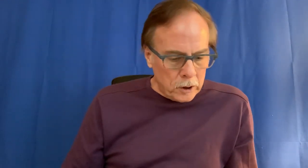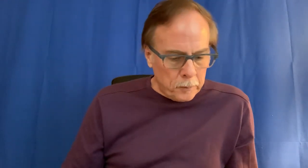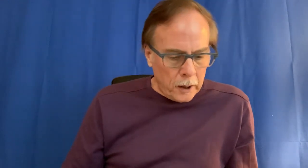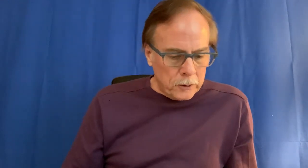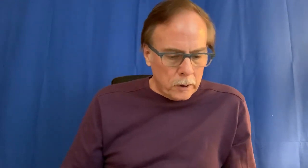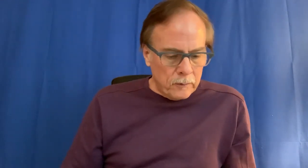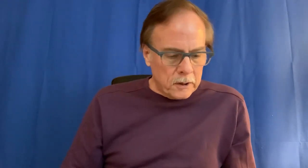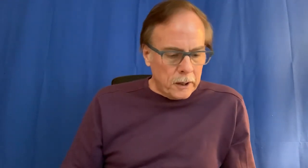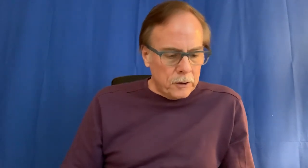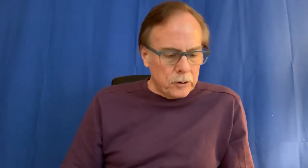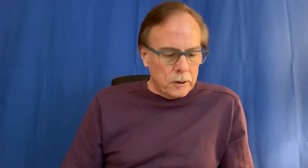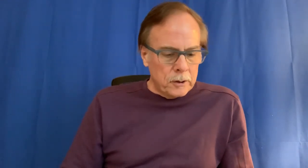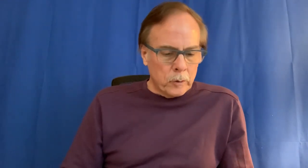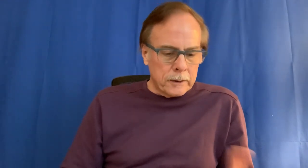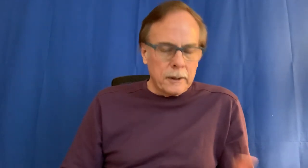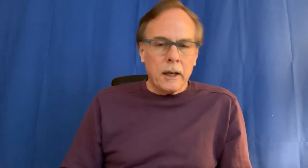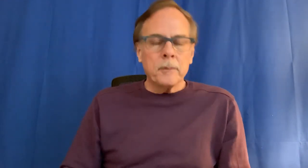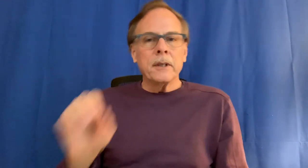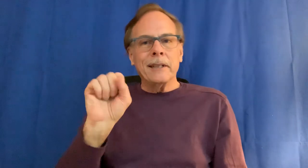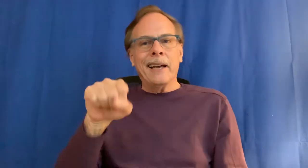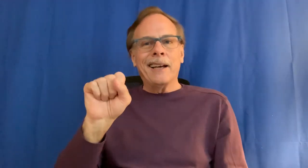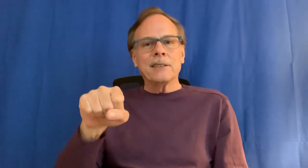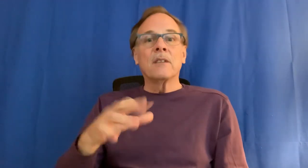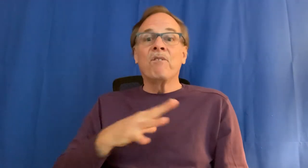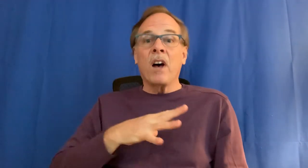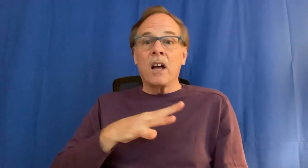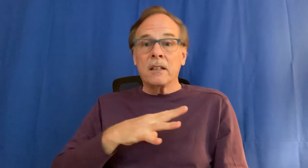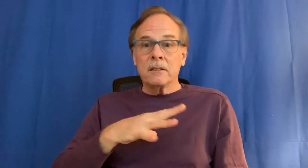Respond to an invitation. To accept. Yes. Fine.